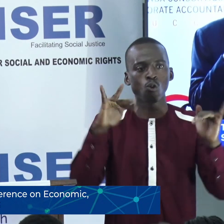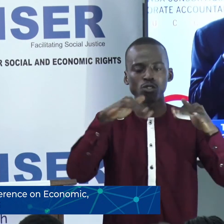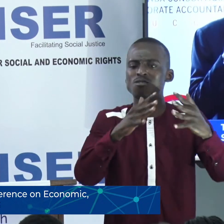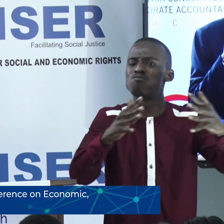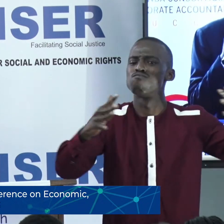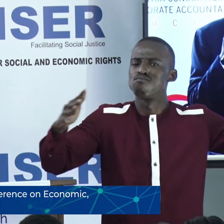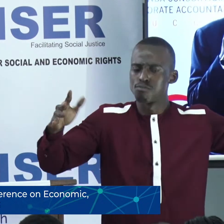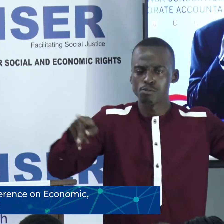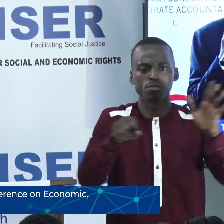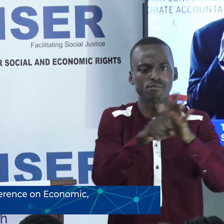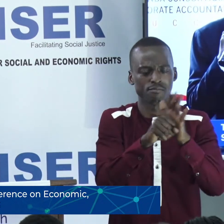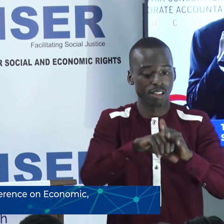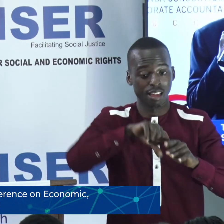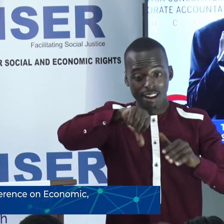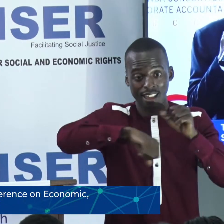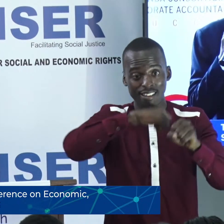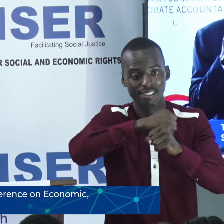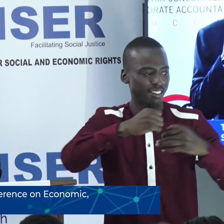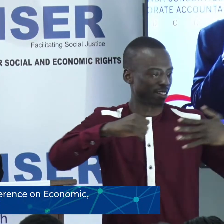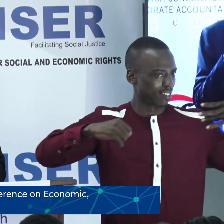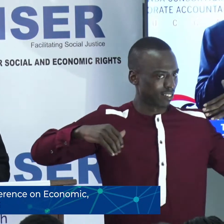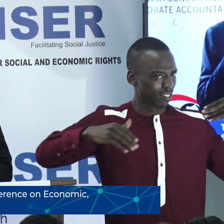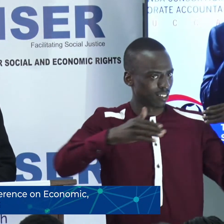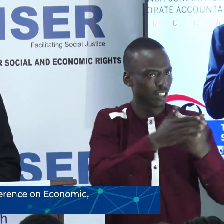last 9 years, we always used